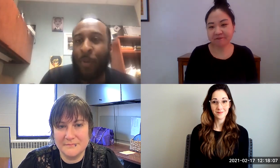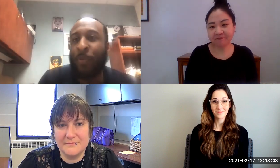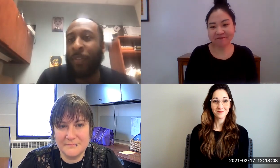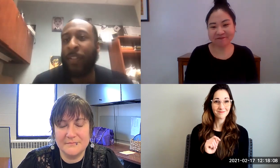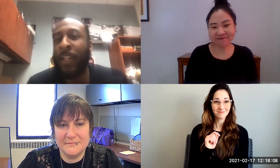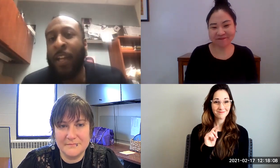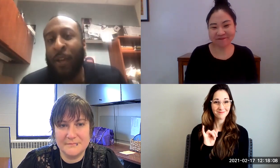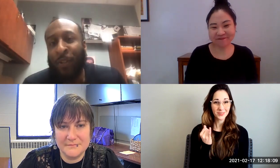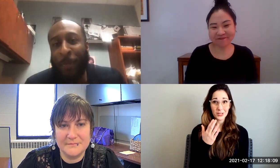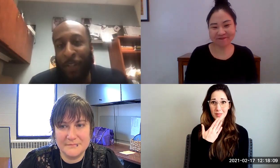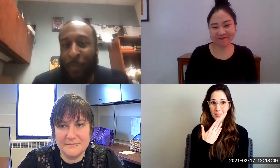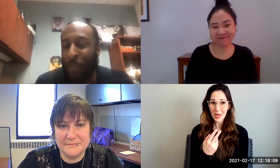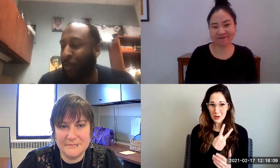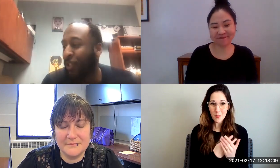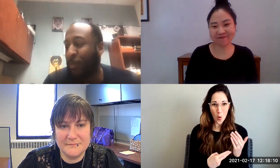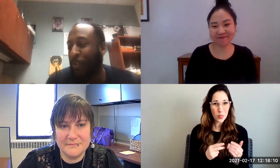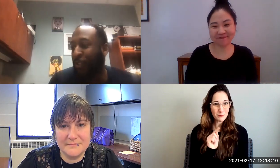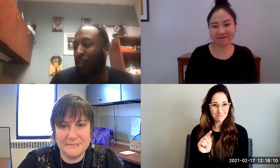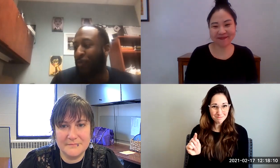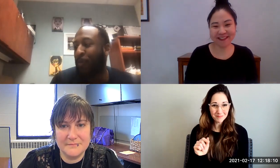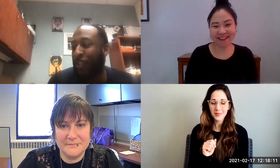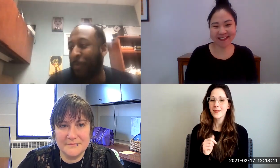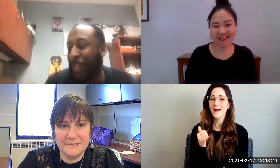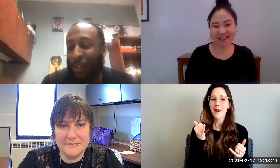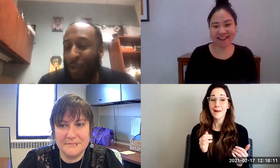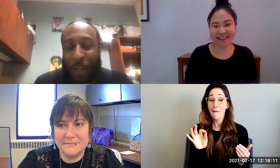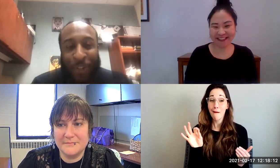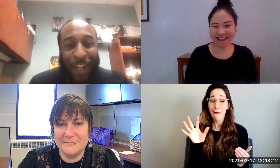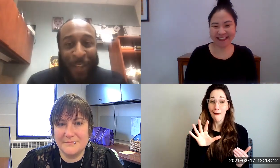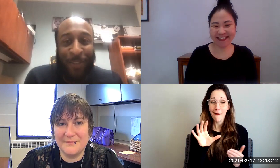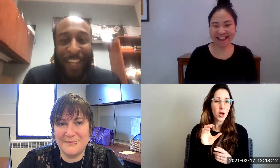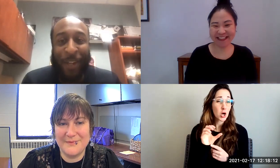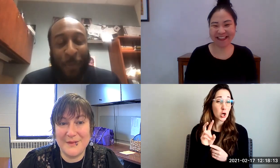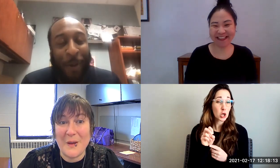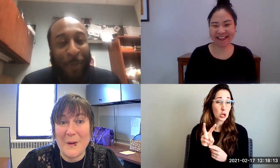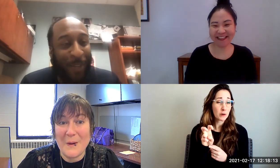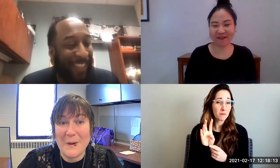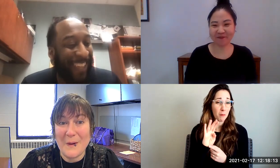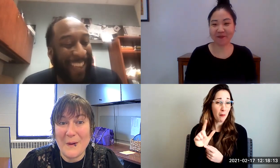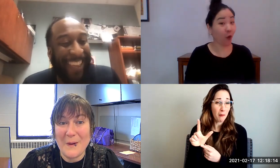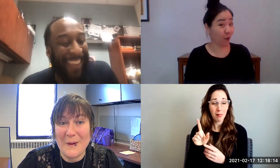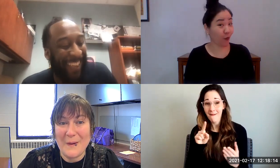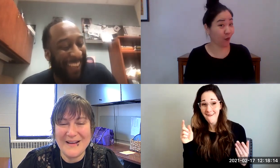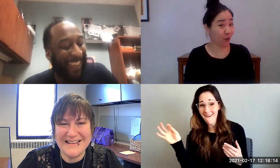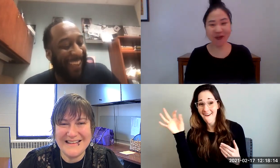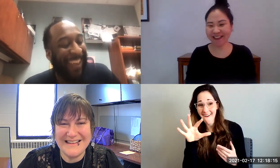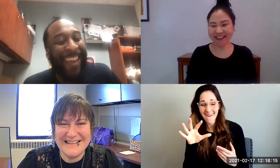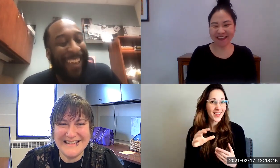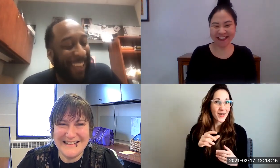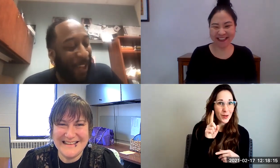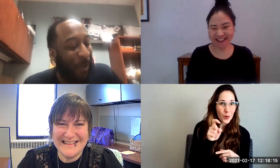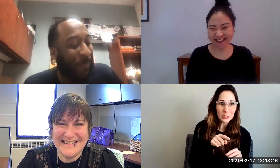Thank you both. So I'm gonna throw a little bit of a curveball. I'm gonna ask you a question that I didn't prep you with.